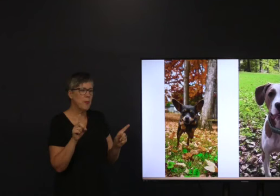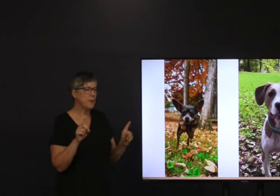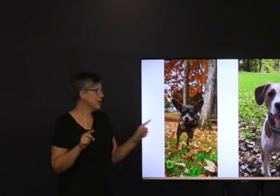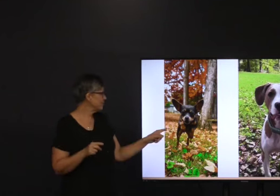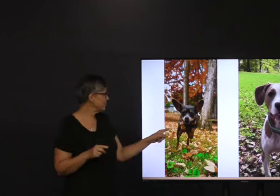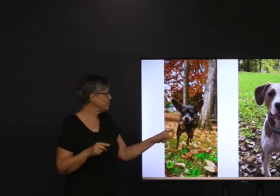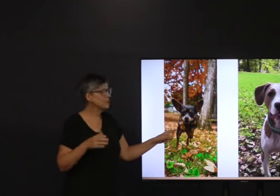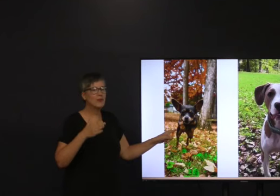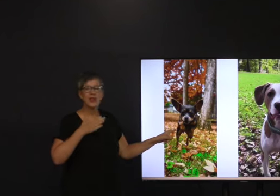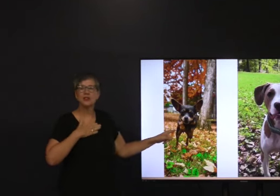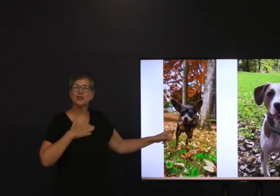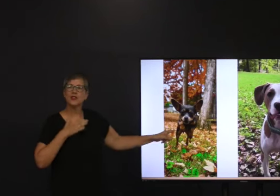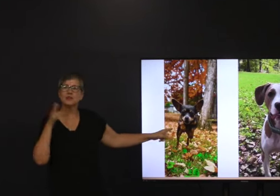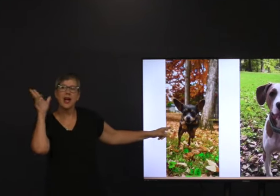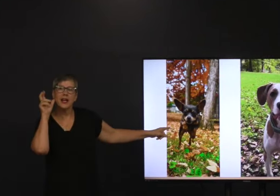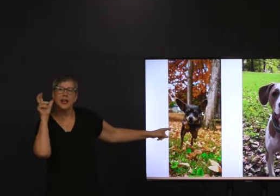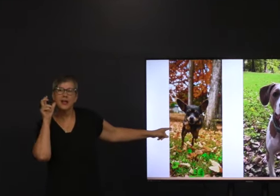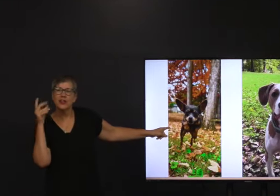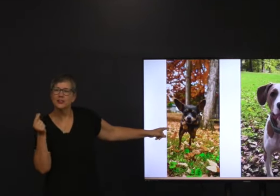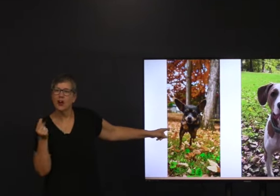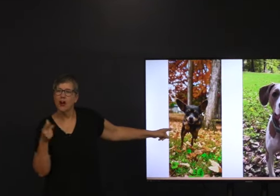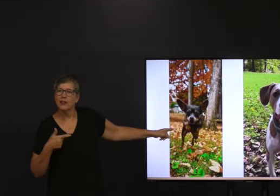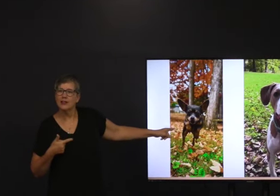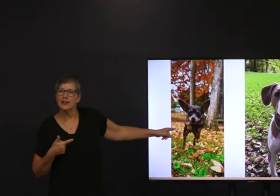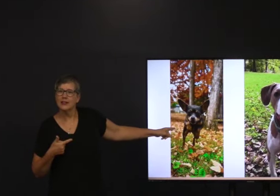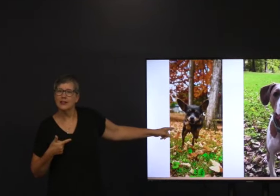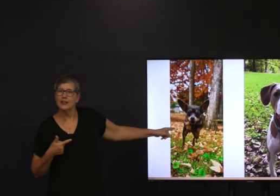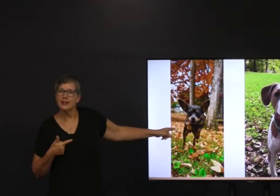little dog. But this is my hearing dog.